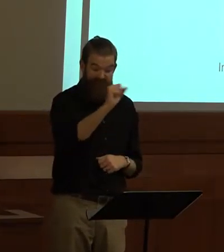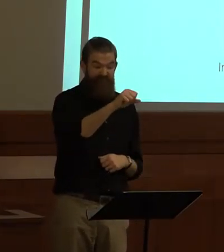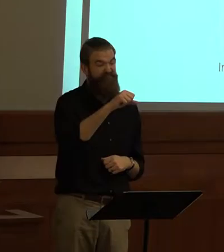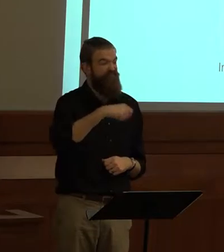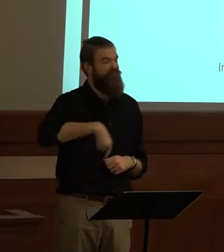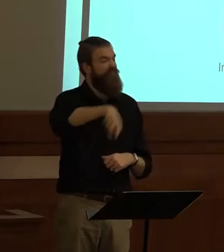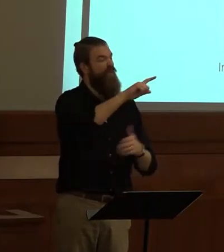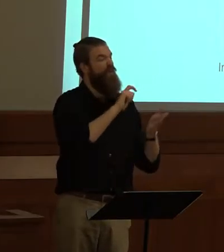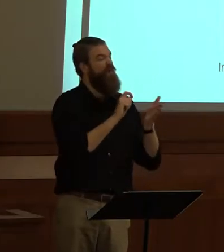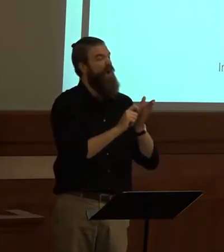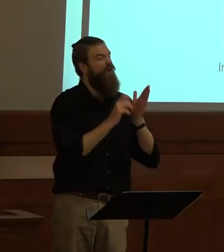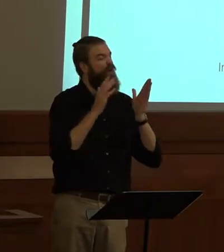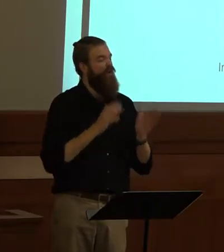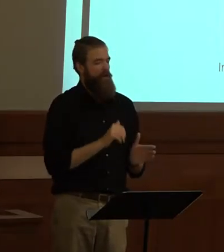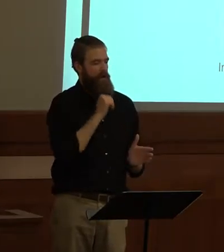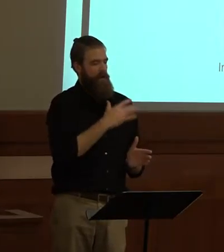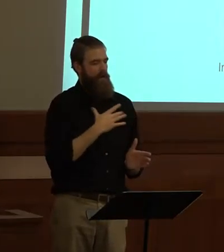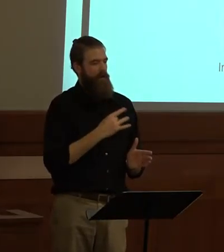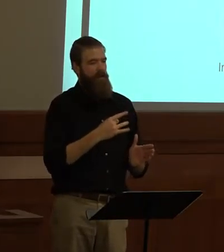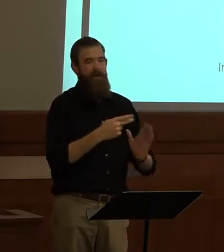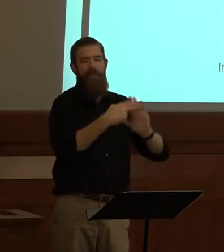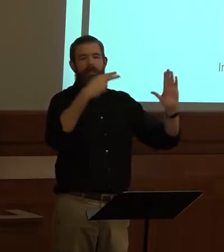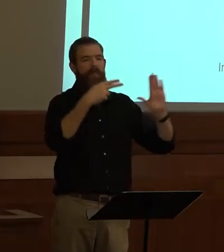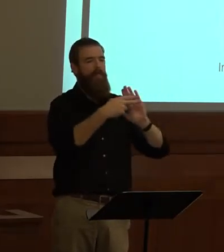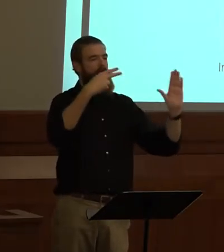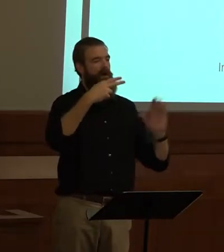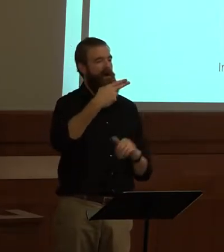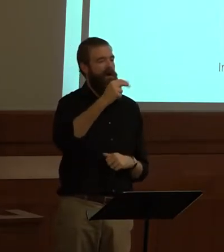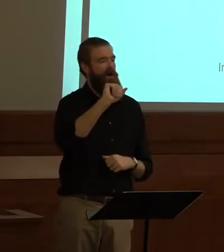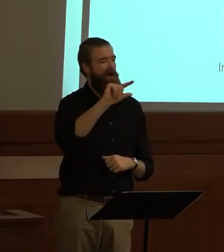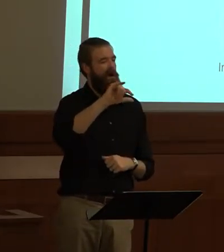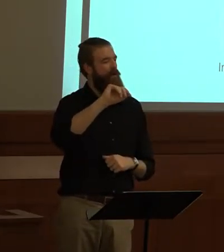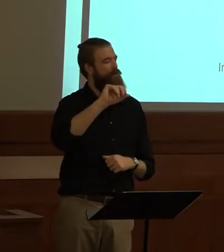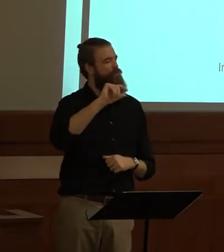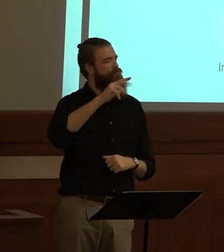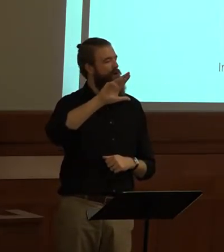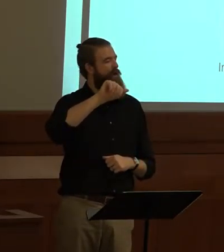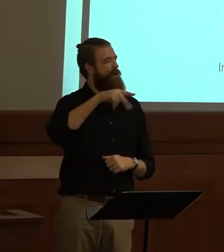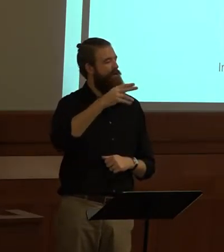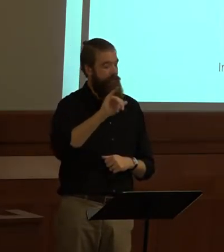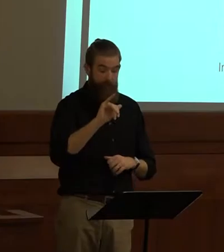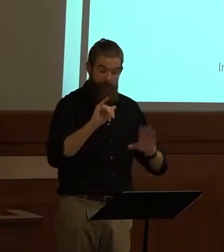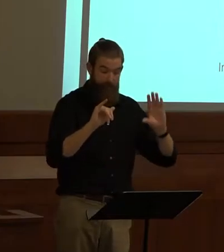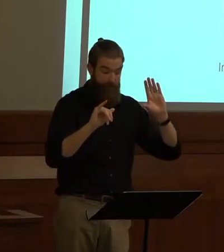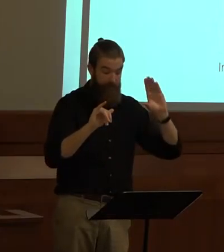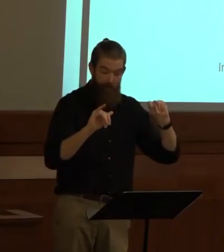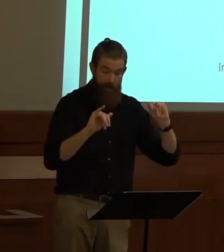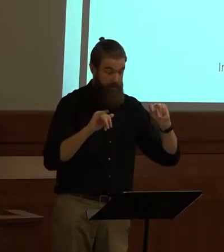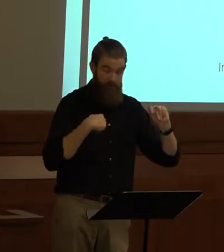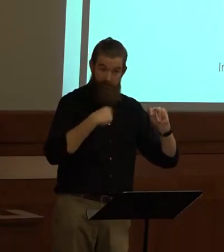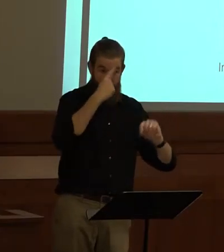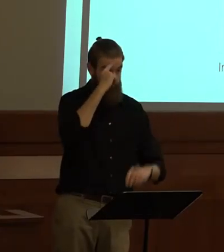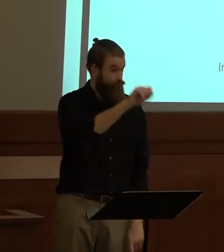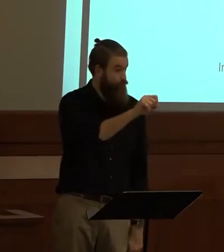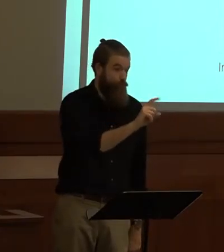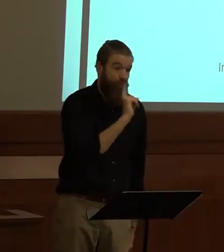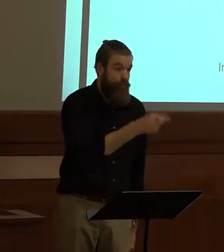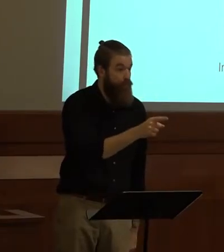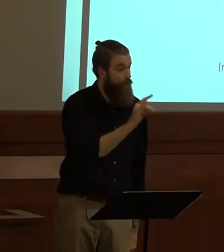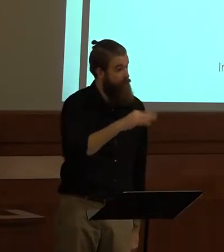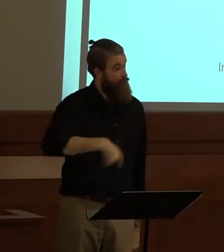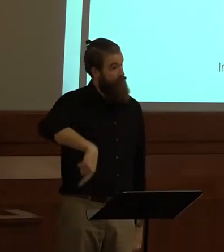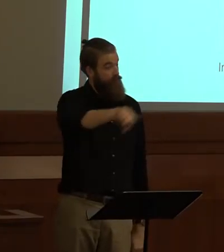that if the deaf Catholic community were to have a culturally deaf saint of its own, there could be no better candidate